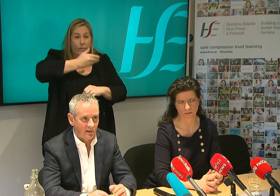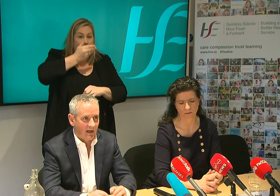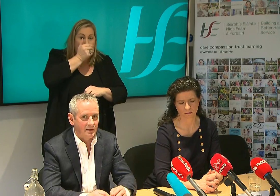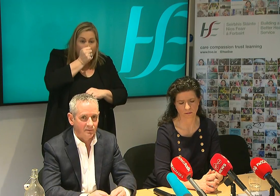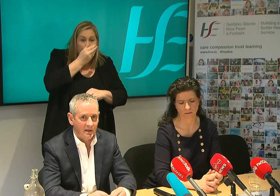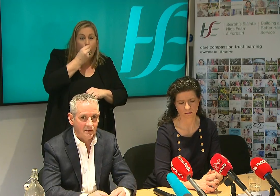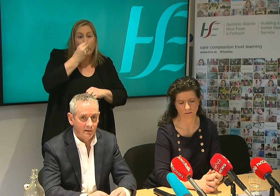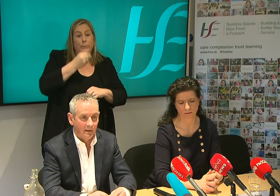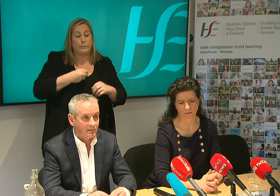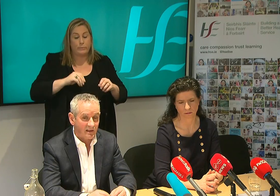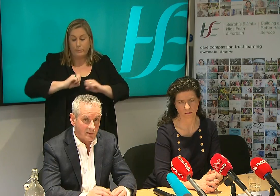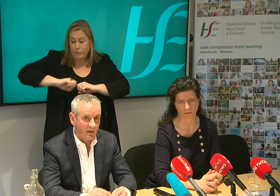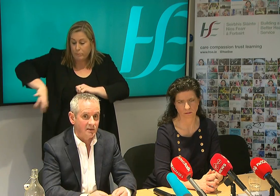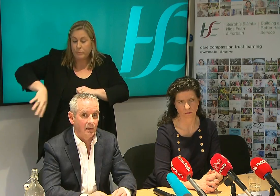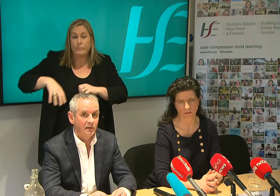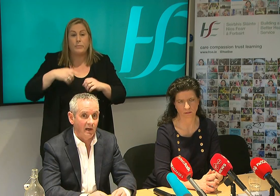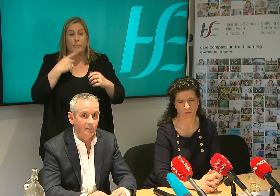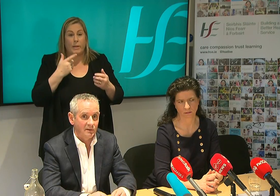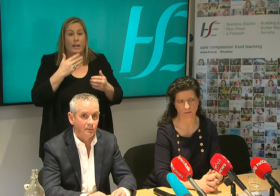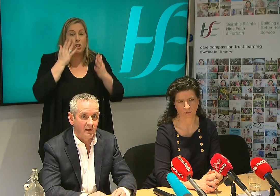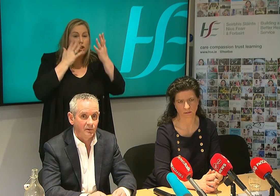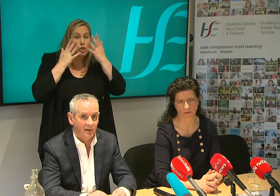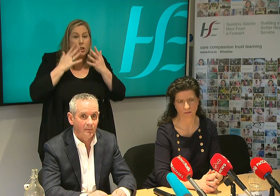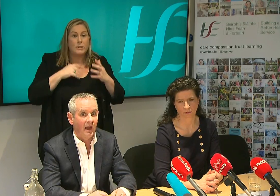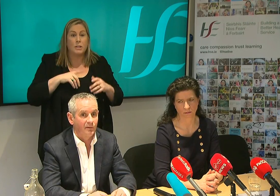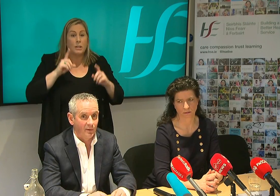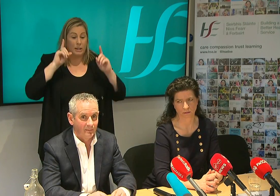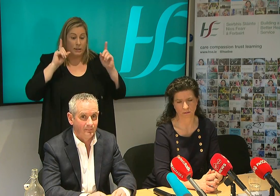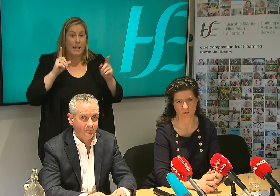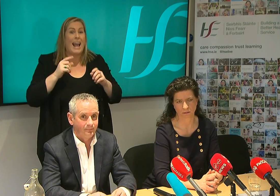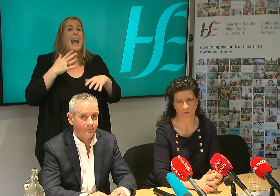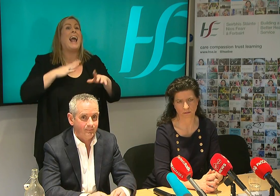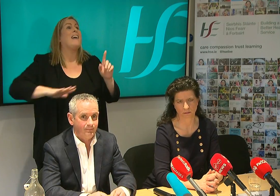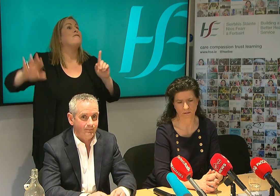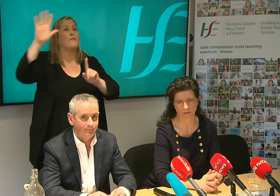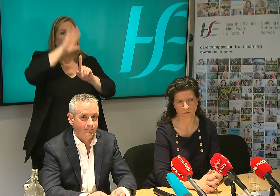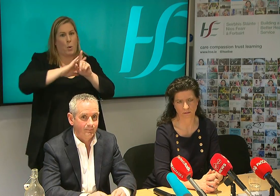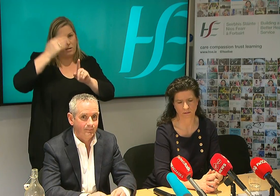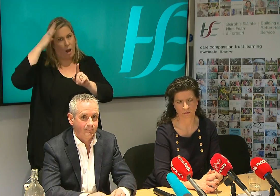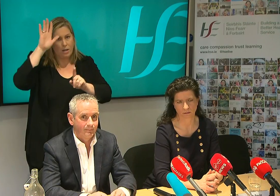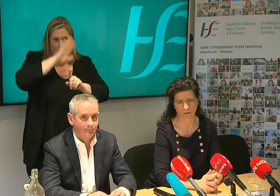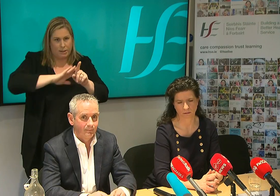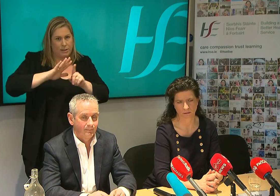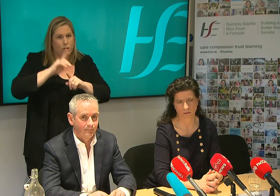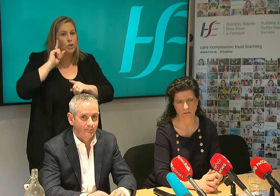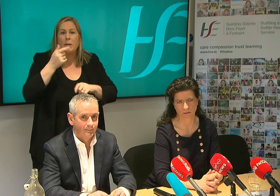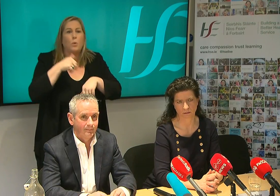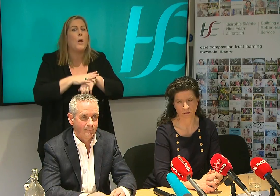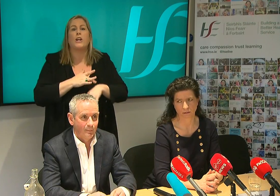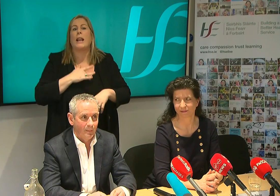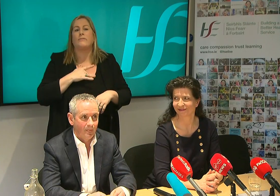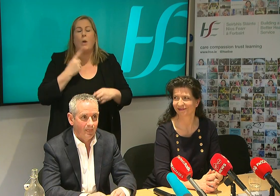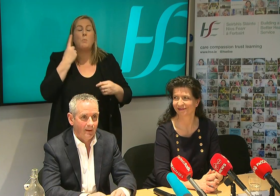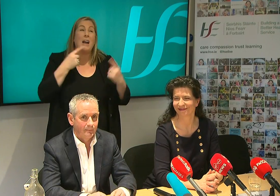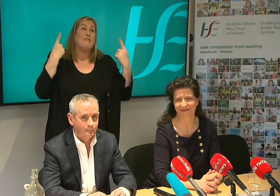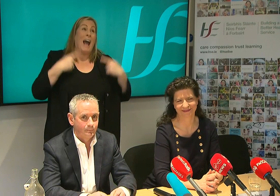and touching the hands and face. That's the biggest call to arms to the wider public, everywhere. Okay, and one absolutely final question, I promise